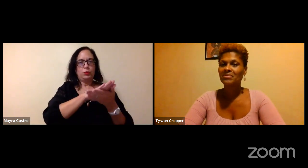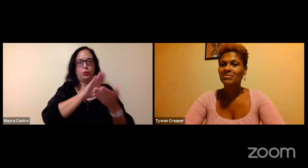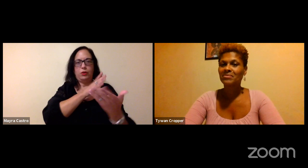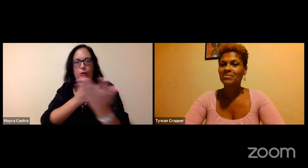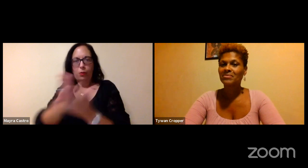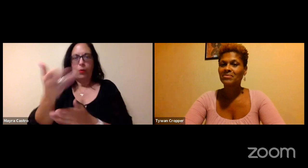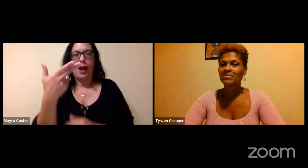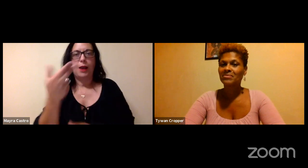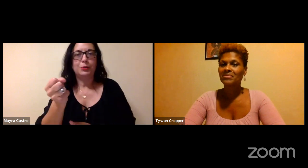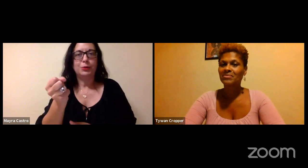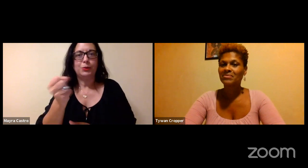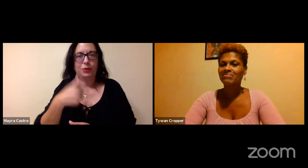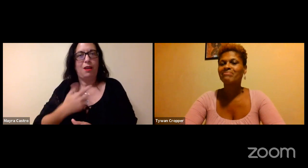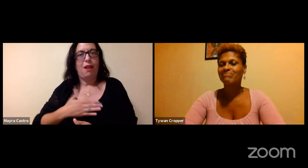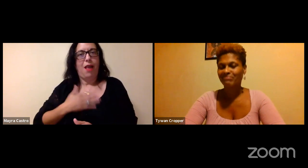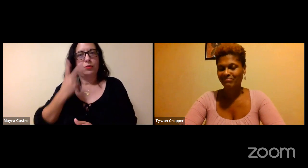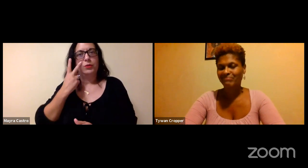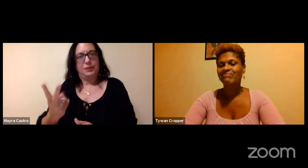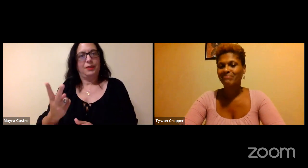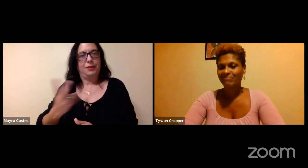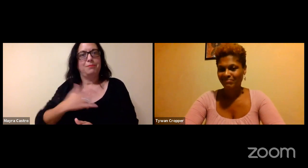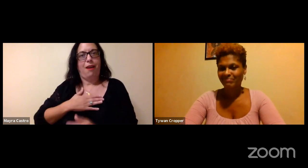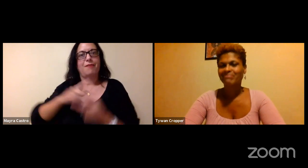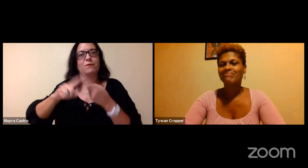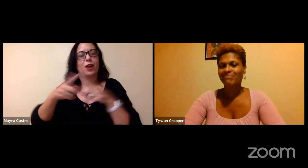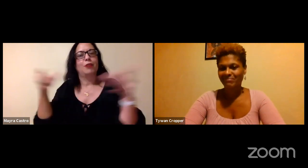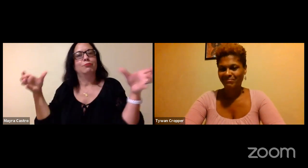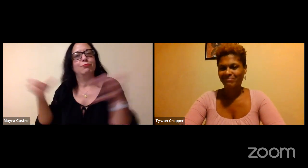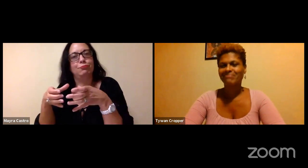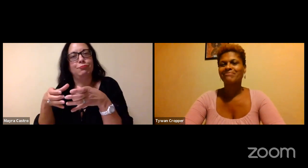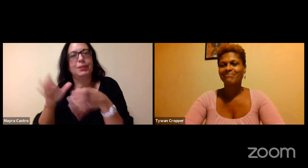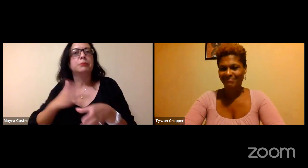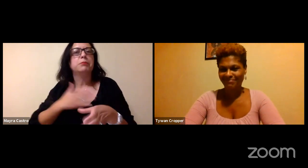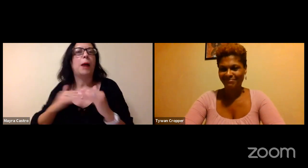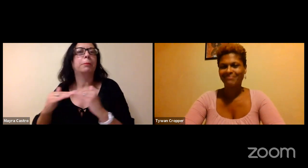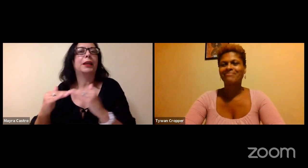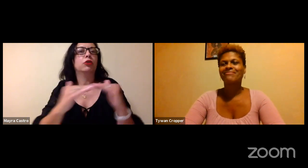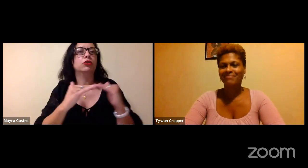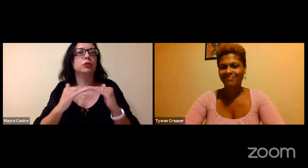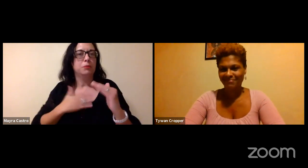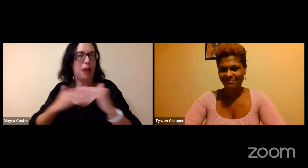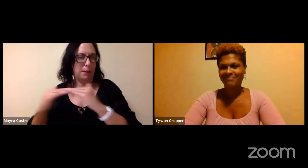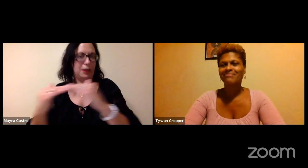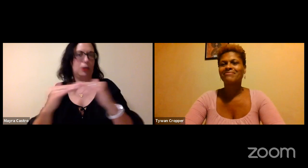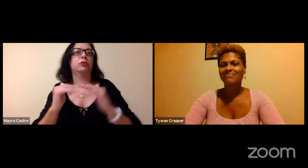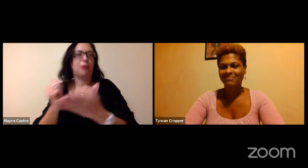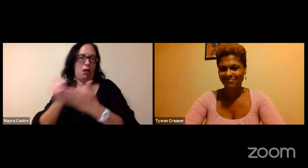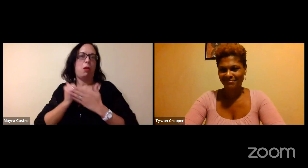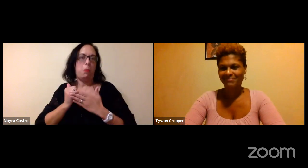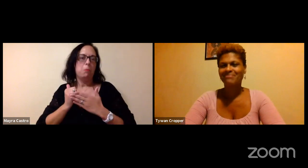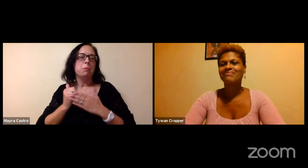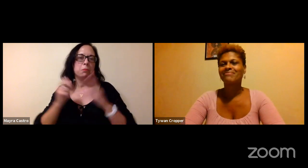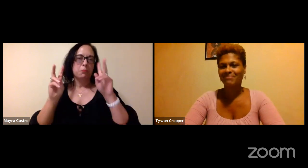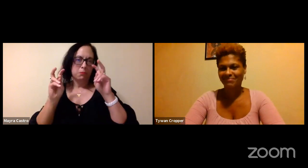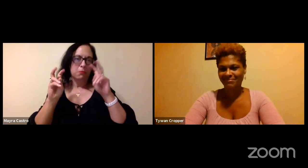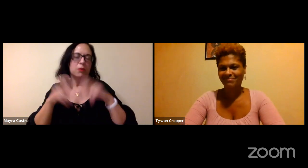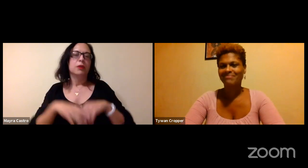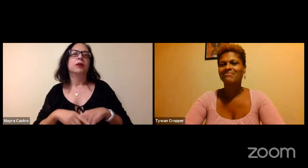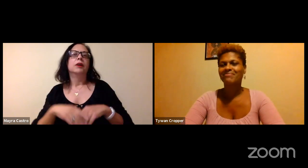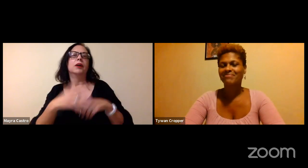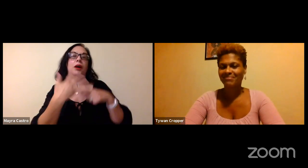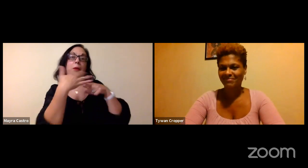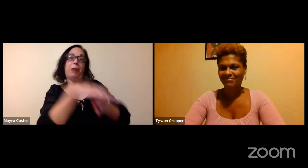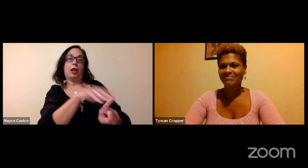Some of my old friends from the oral school transferred to the high school that I was in. So it was nice to see those peers, my